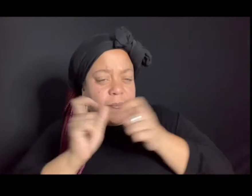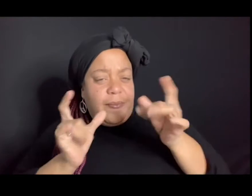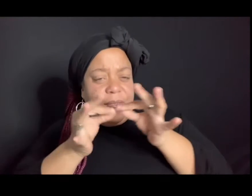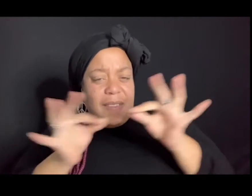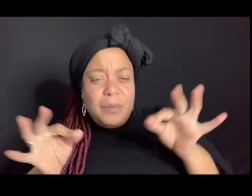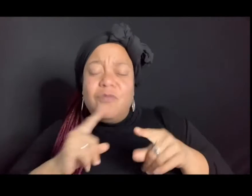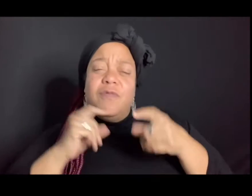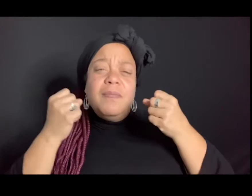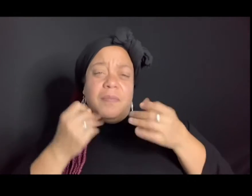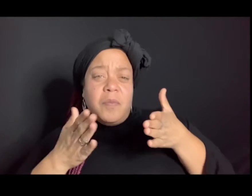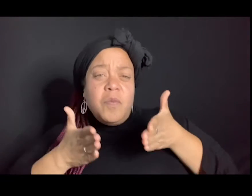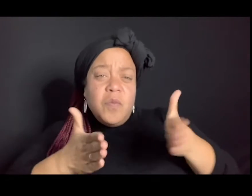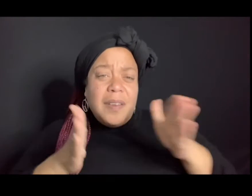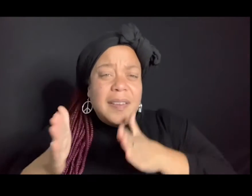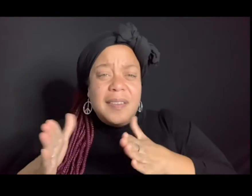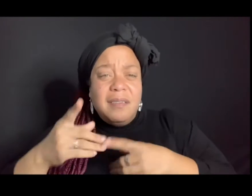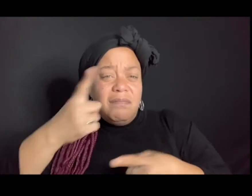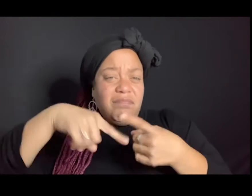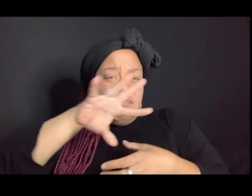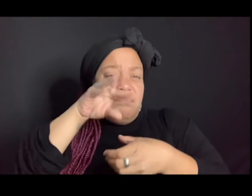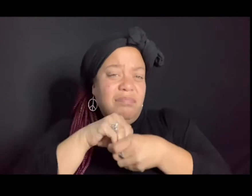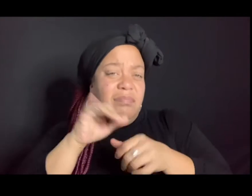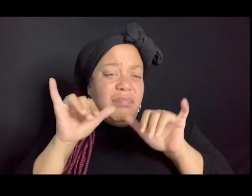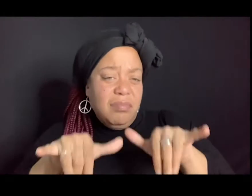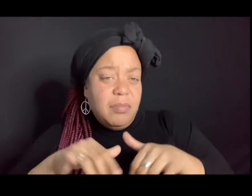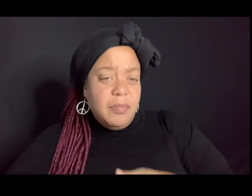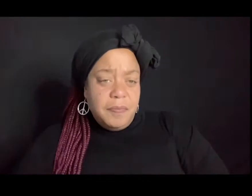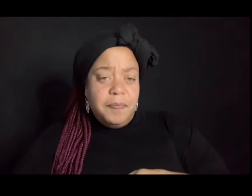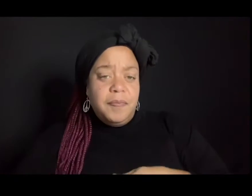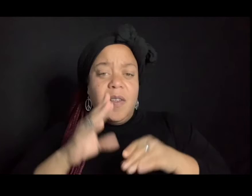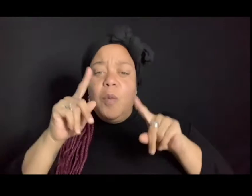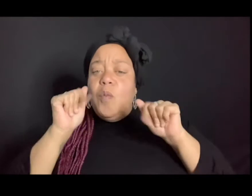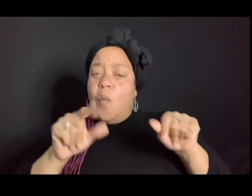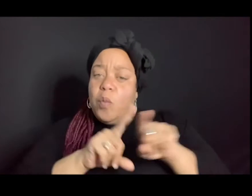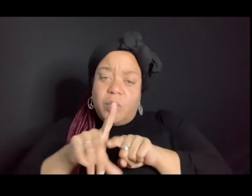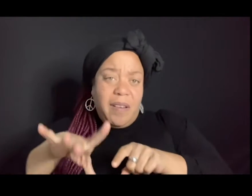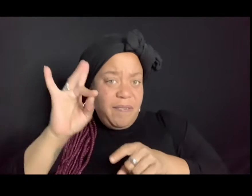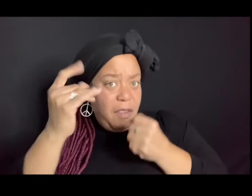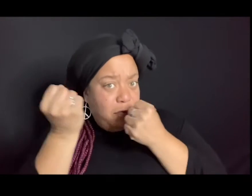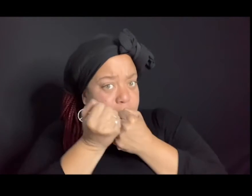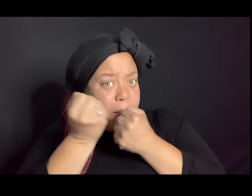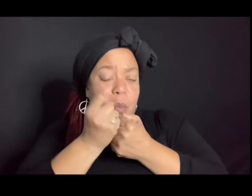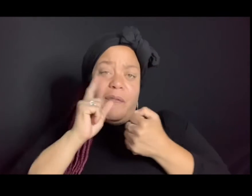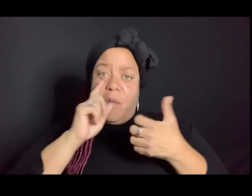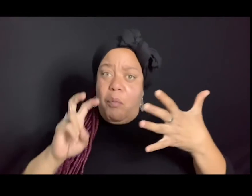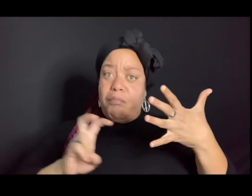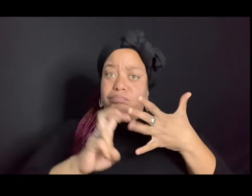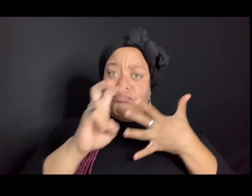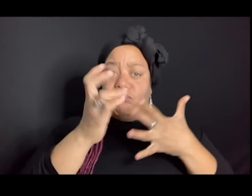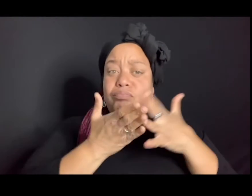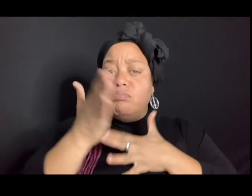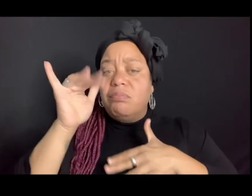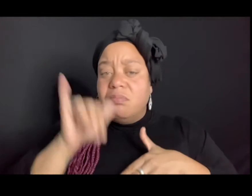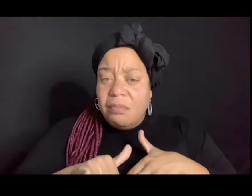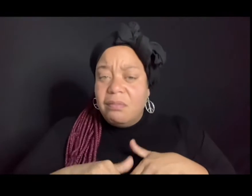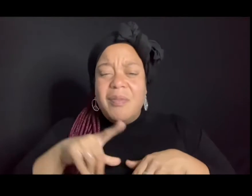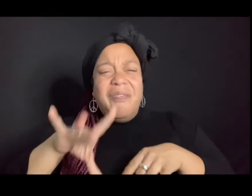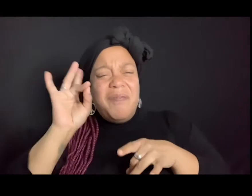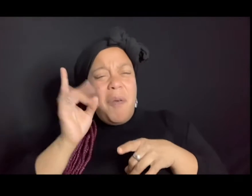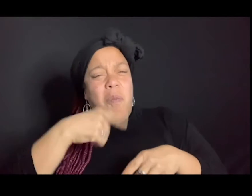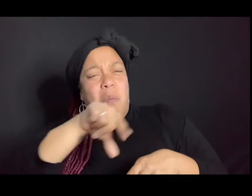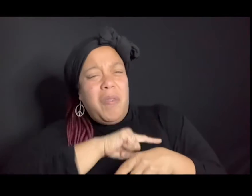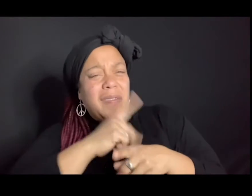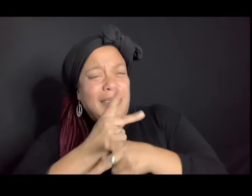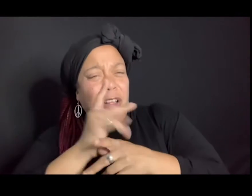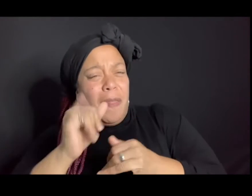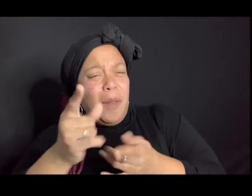are ways to work within it and to get the care that you need. And you can also find support for navigating that, to find the quality care